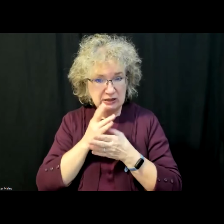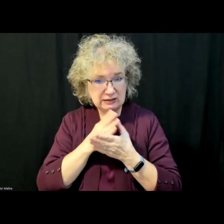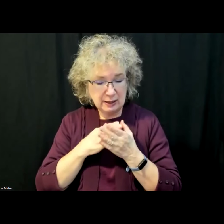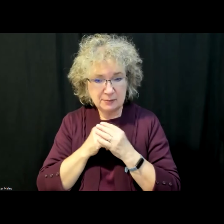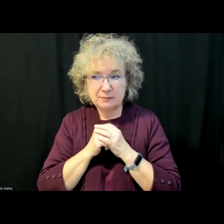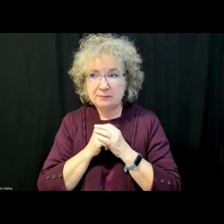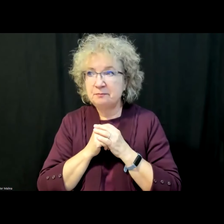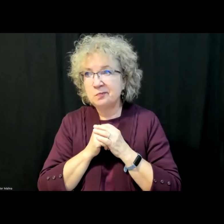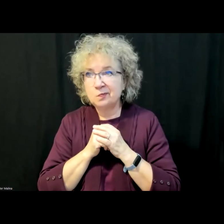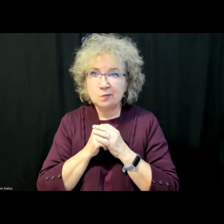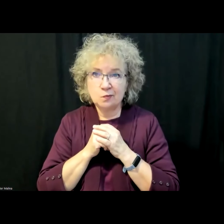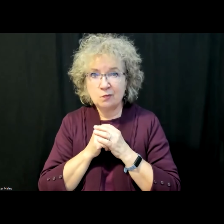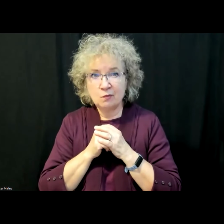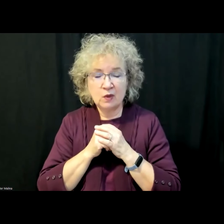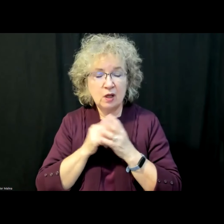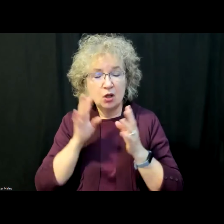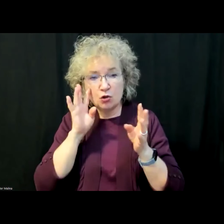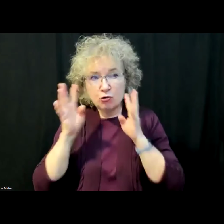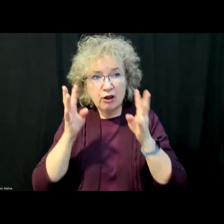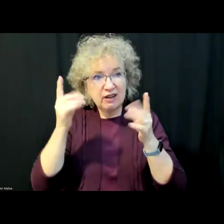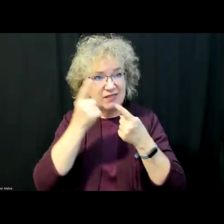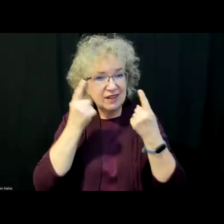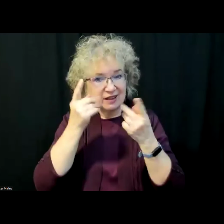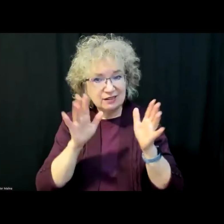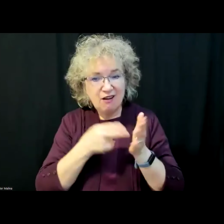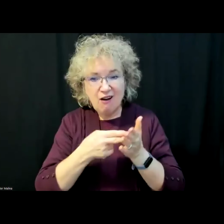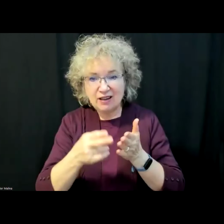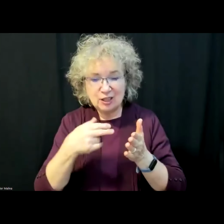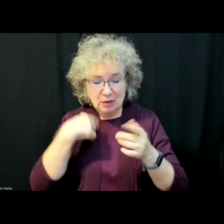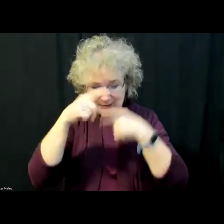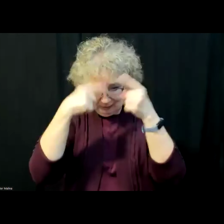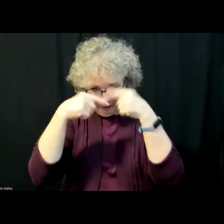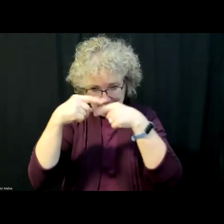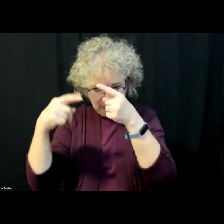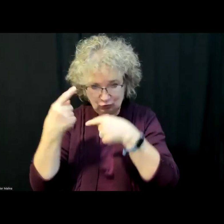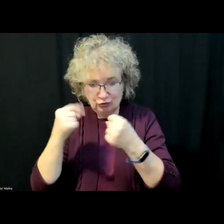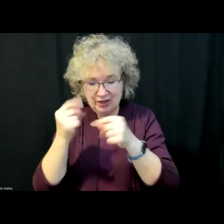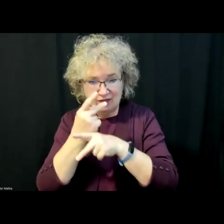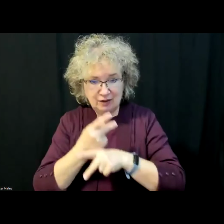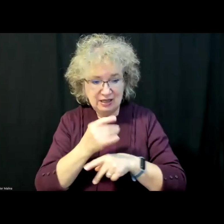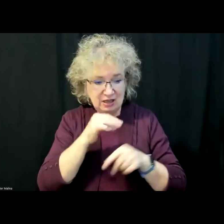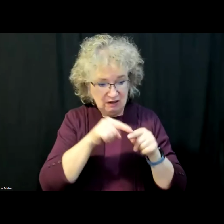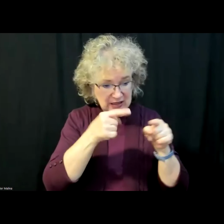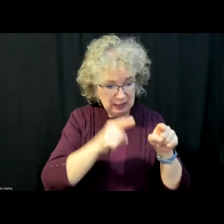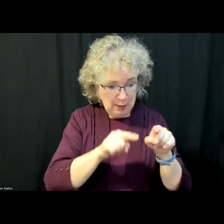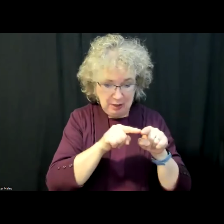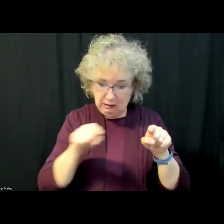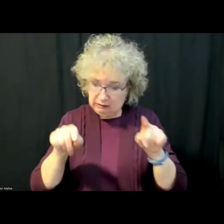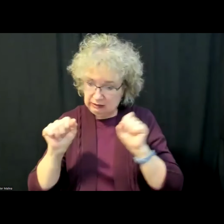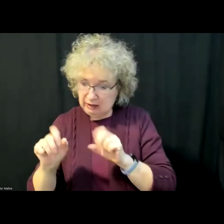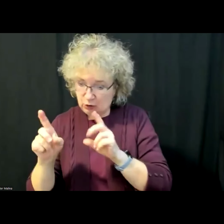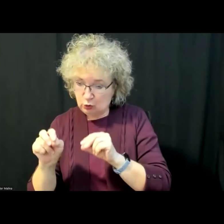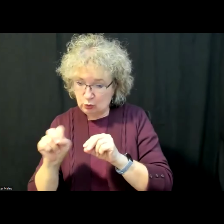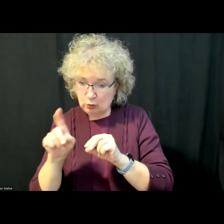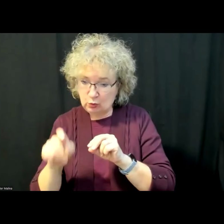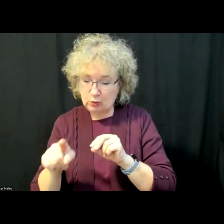creative thinking. I'll be honest, my wheels are turning, if this happens, can we do that, you know, and what all can we